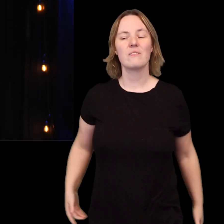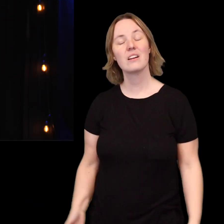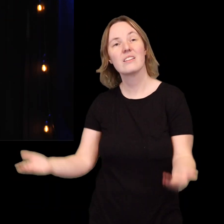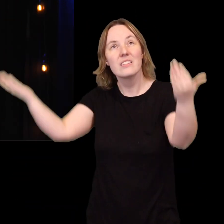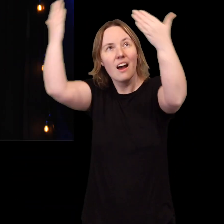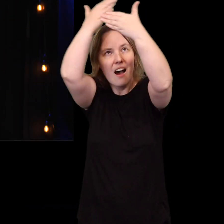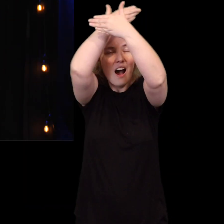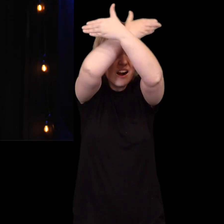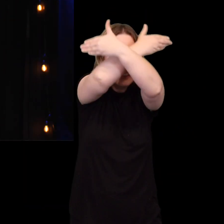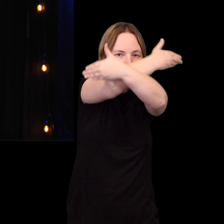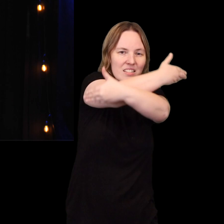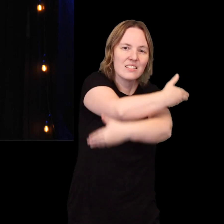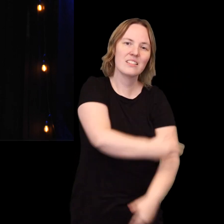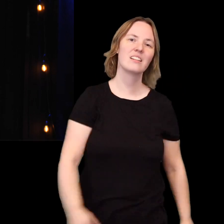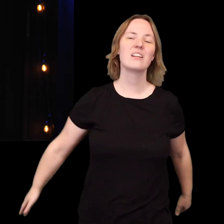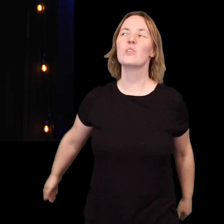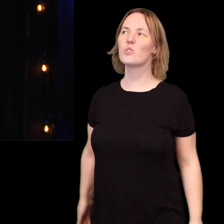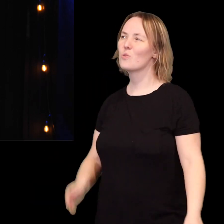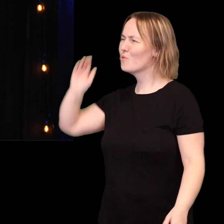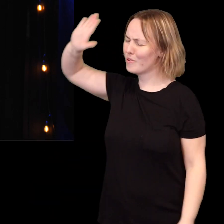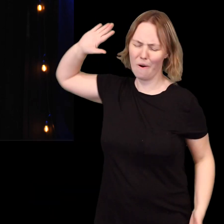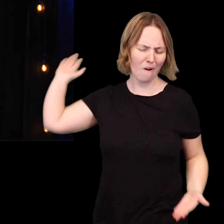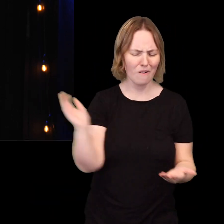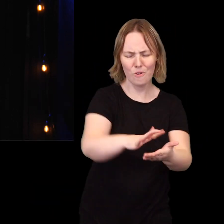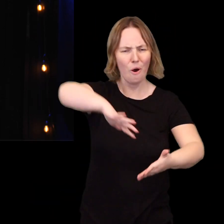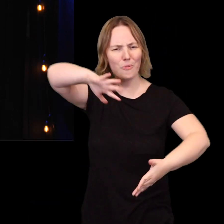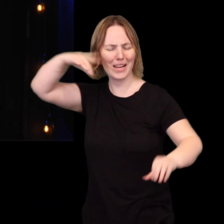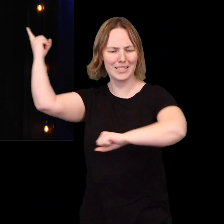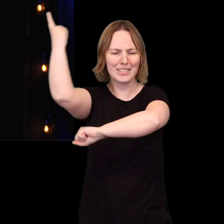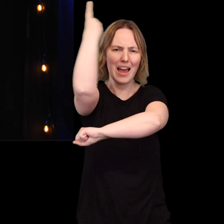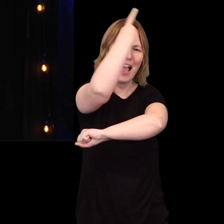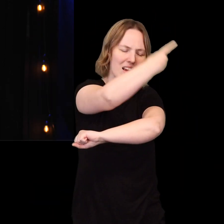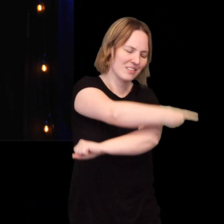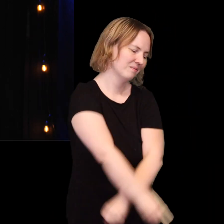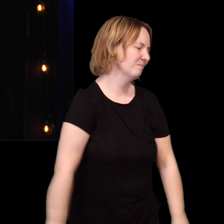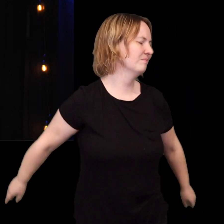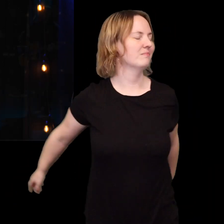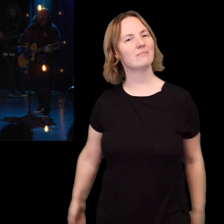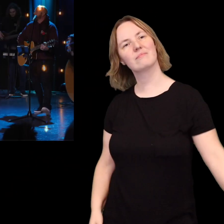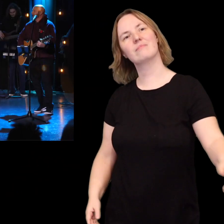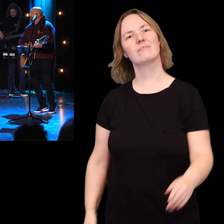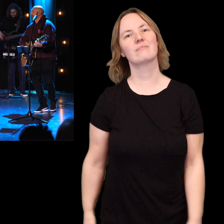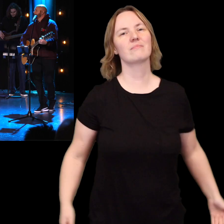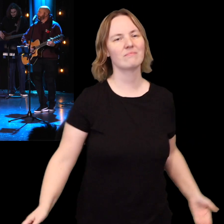grave, out of the darkness into your glorious day.